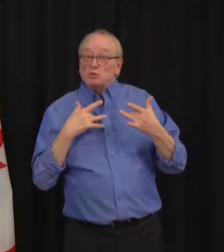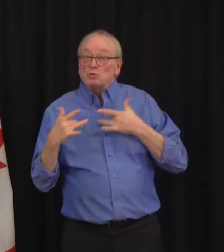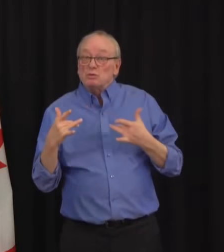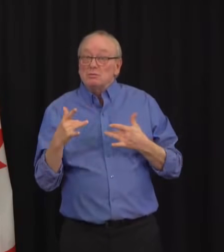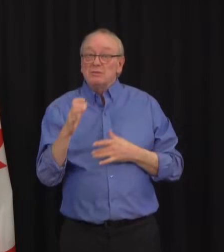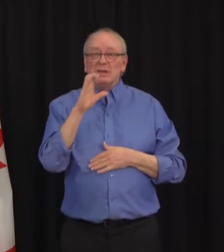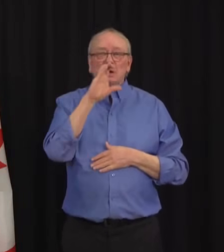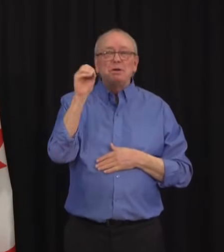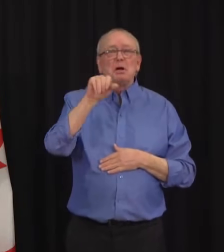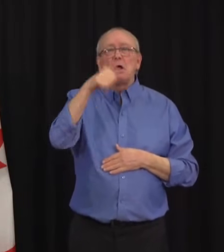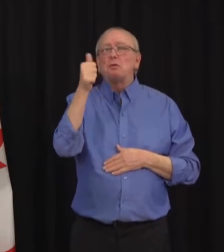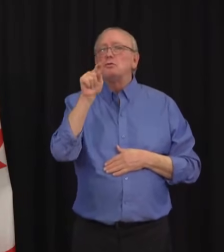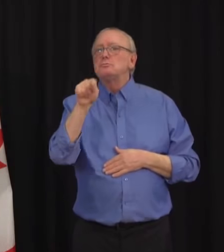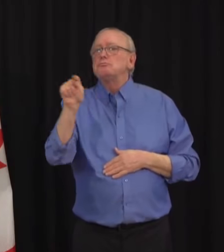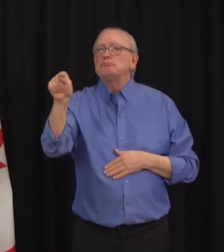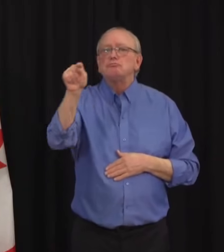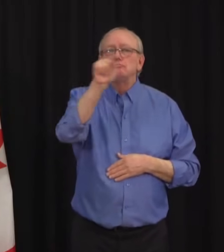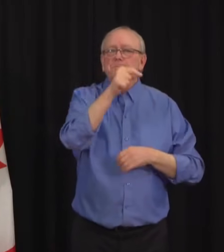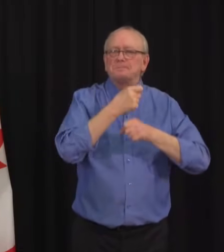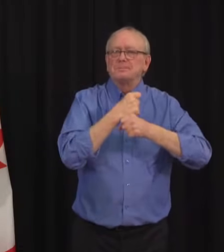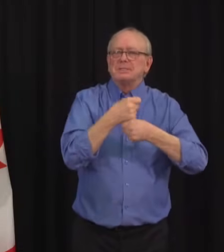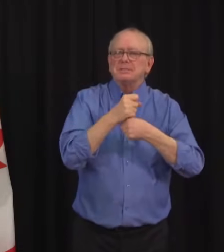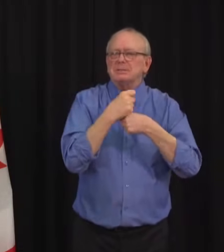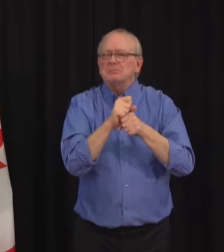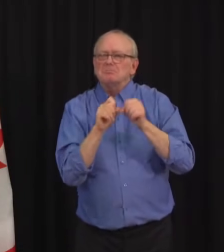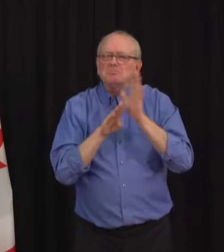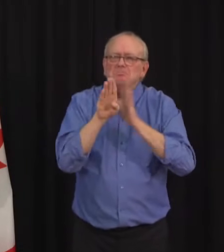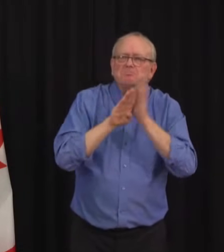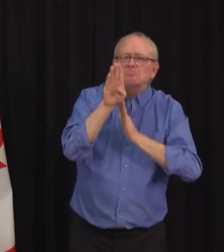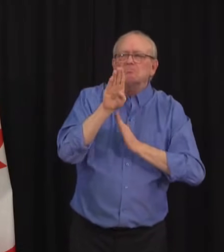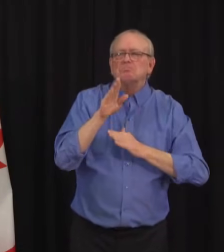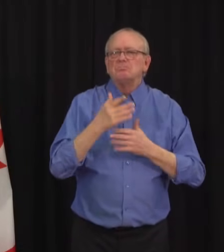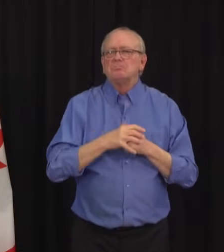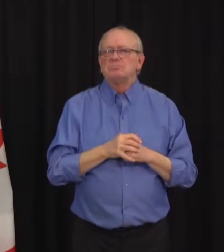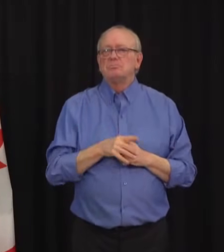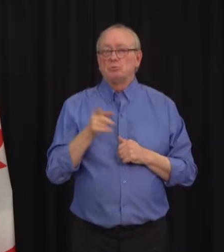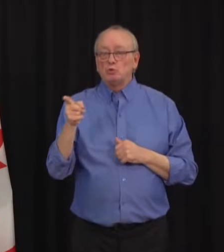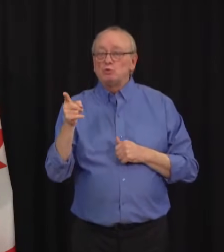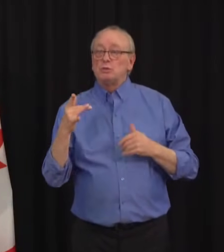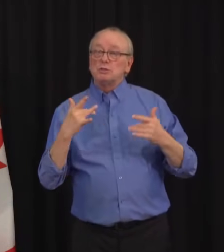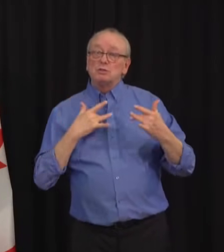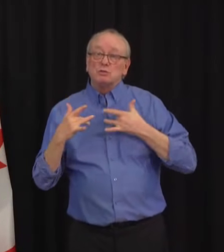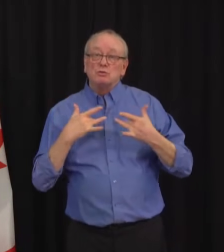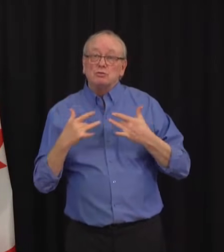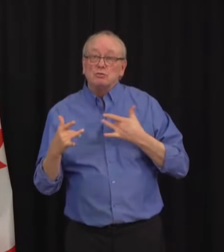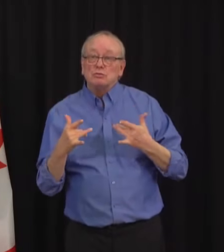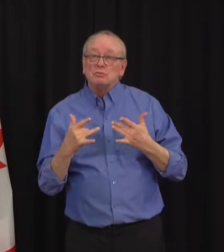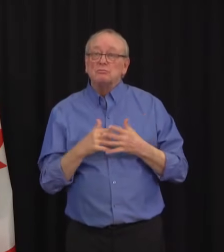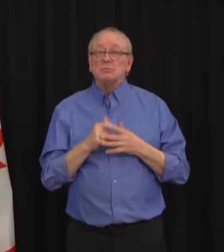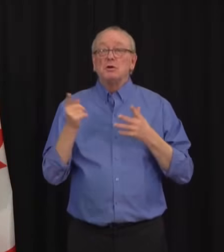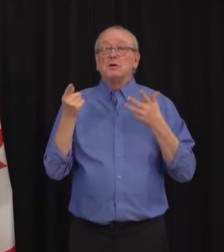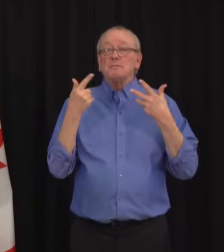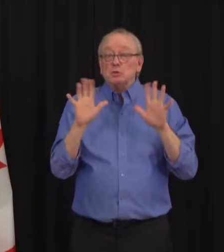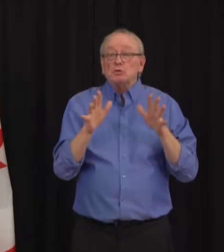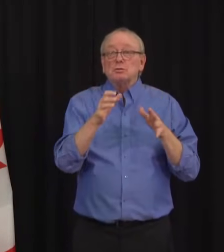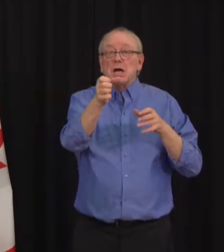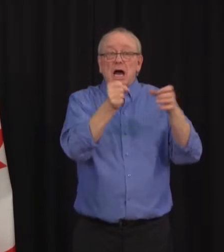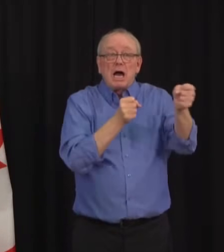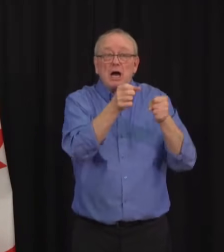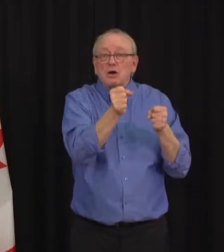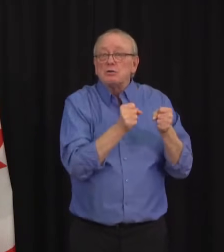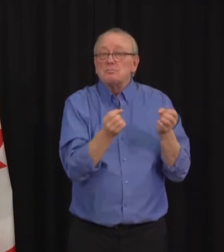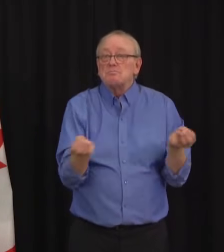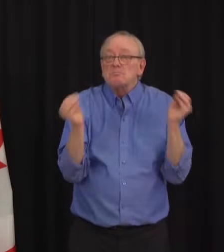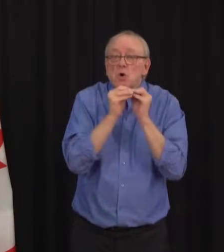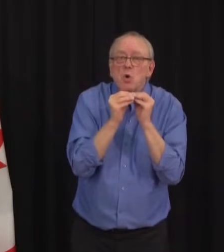now in Alberta? Have you hired more people? Is the system still crumbled, or are we looking a little better place